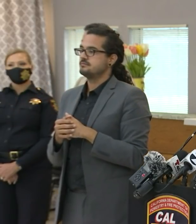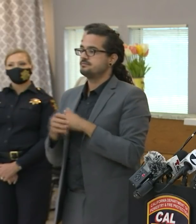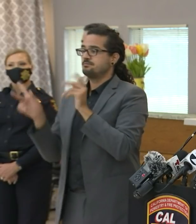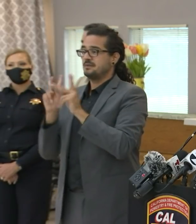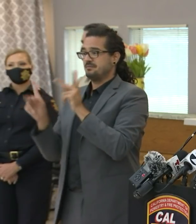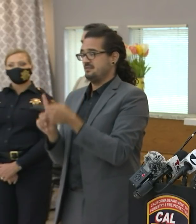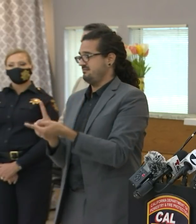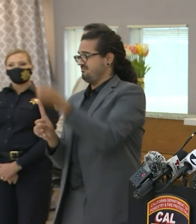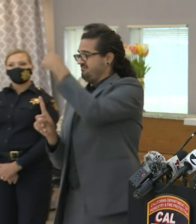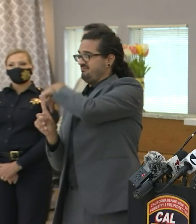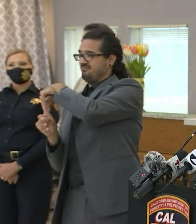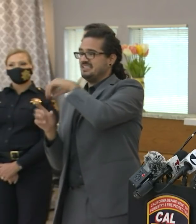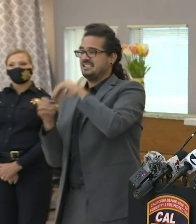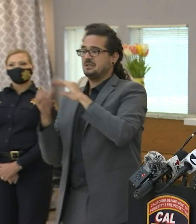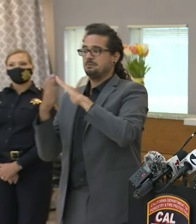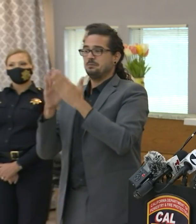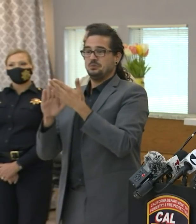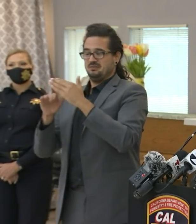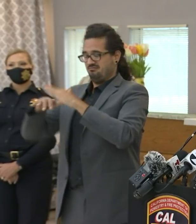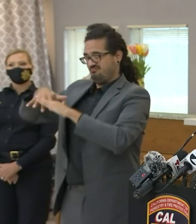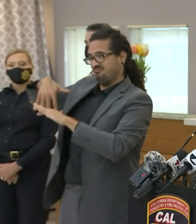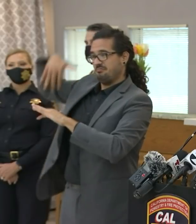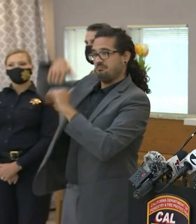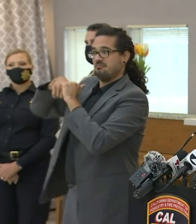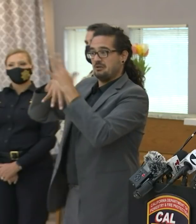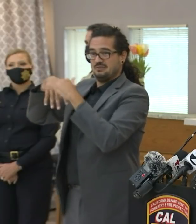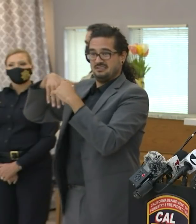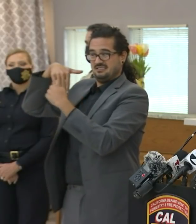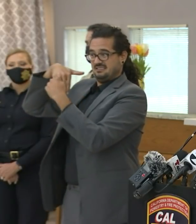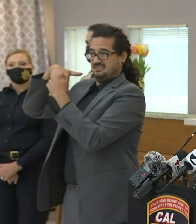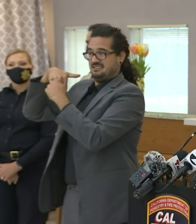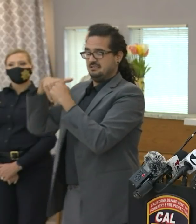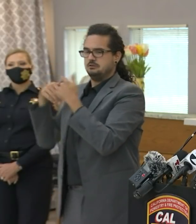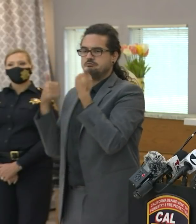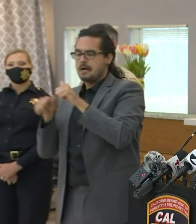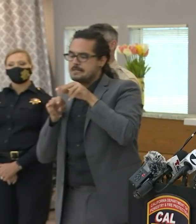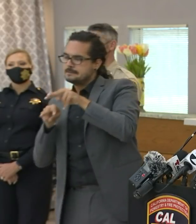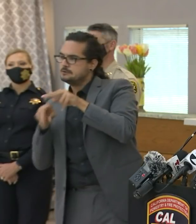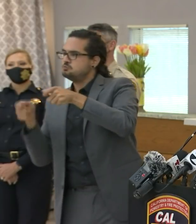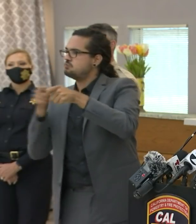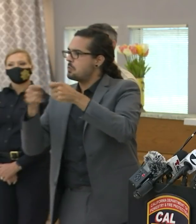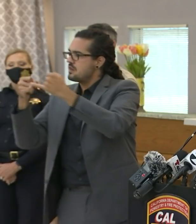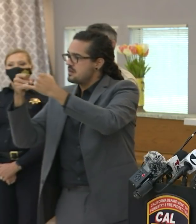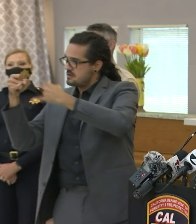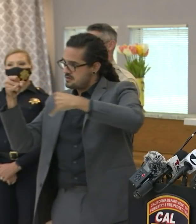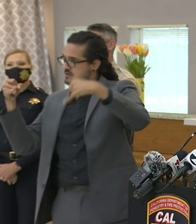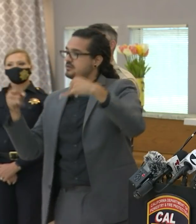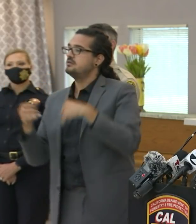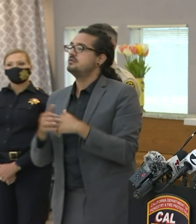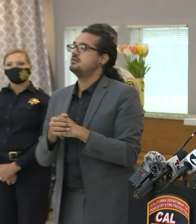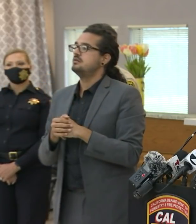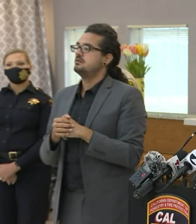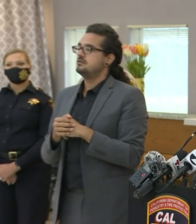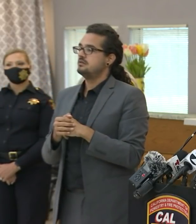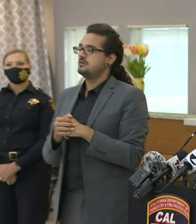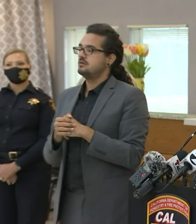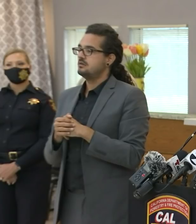hills and connecting the dots, if you will, between control lines such as roads, other trails, and that sort of thing that we can put into